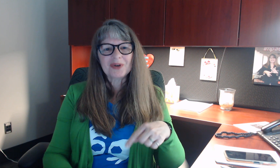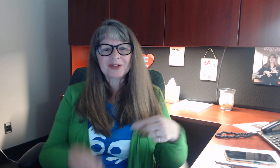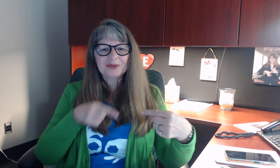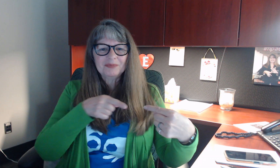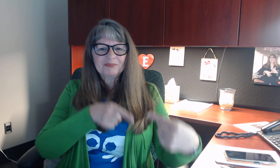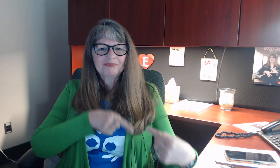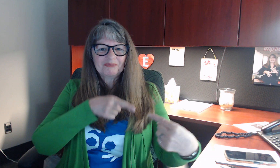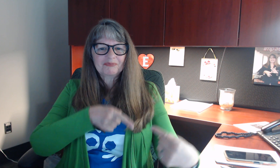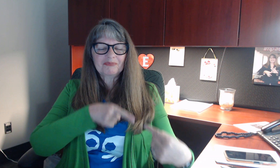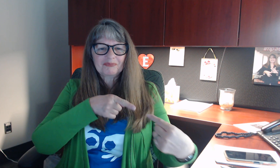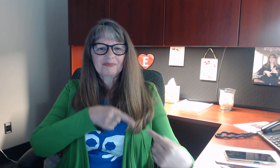struggle.